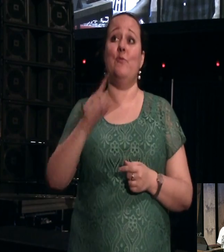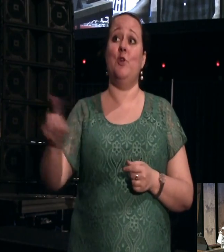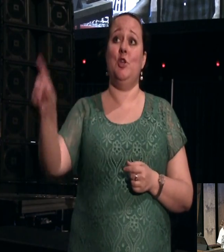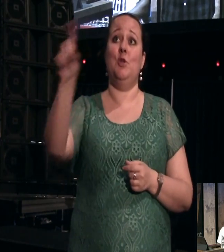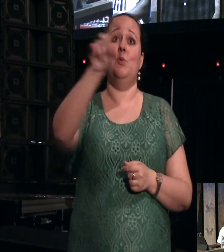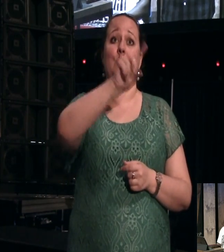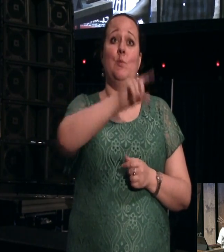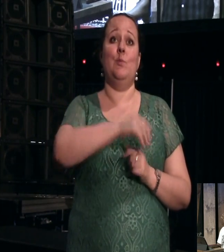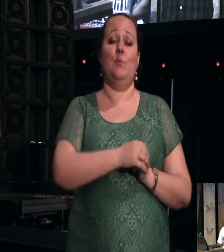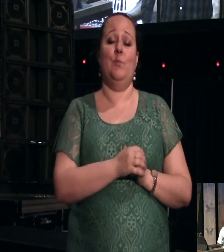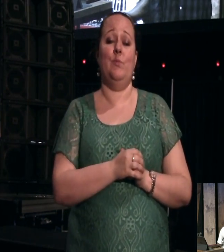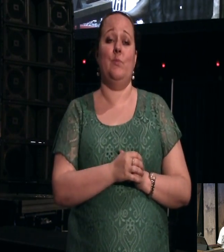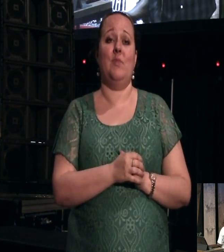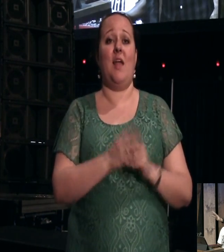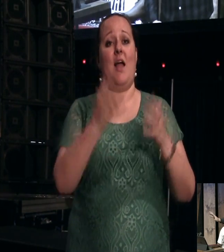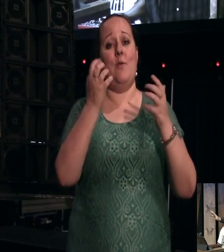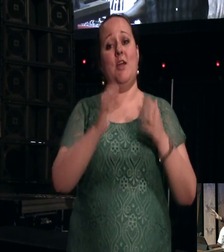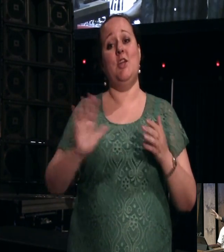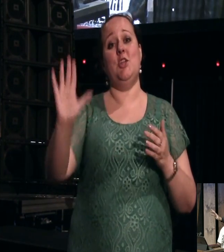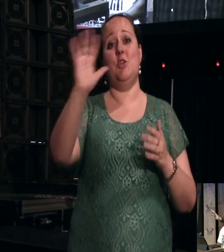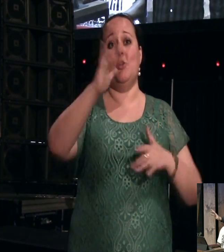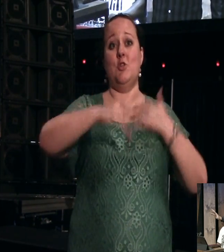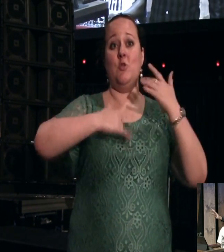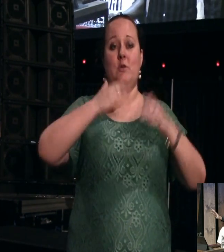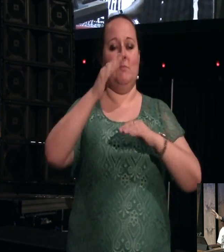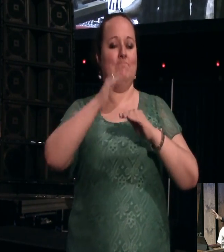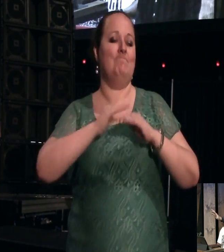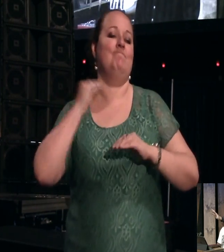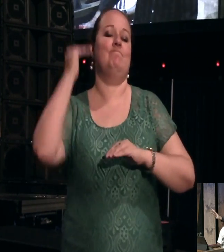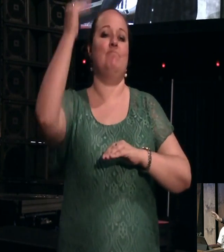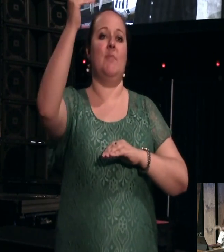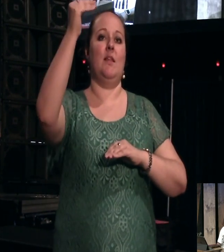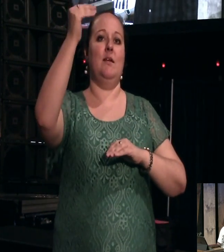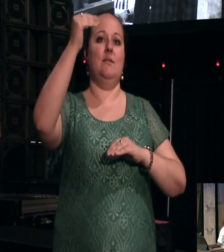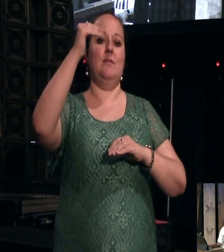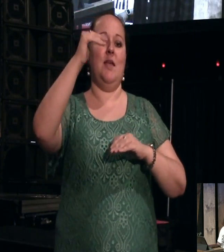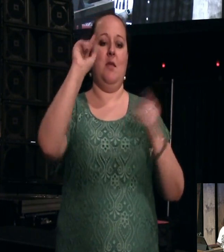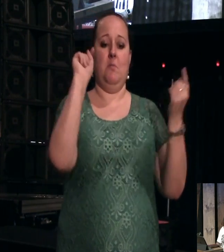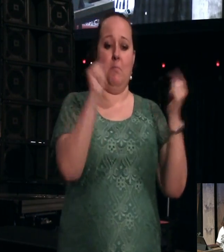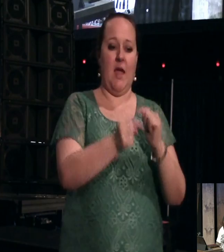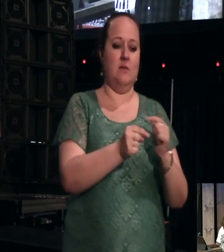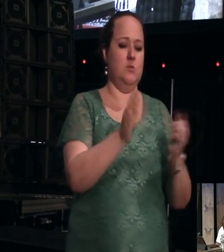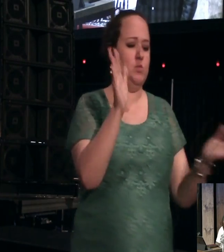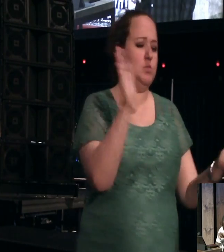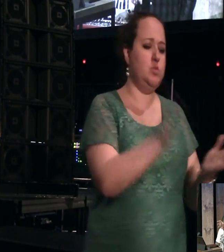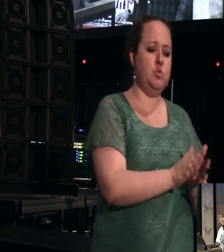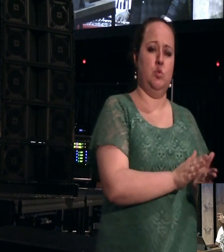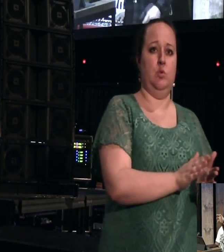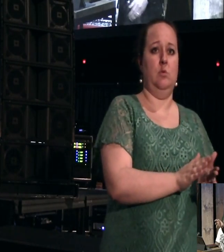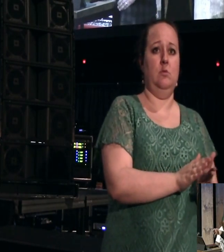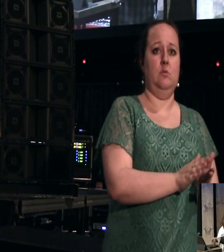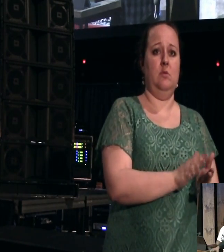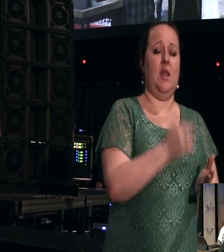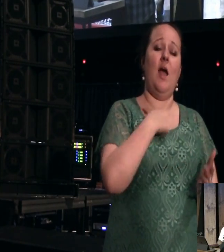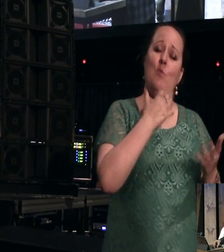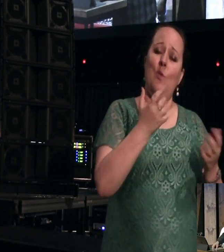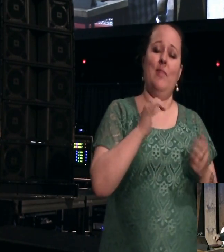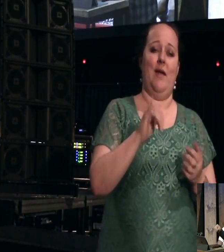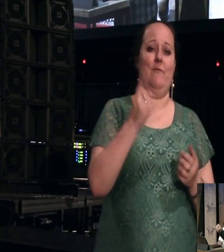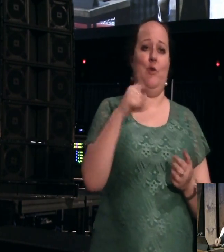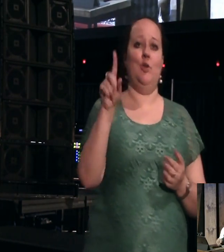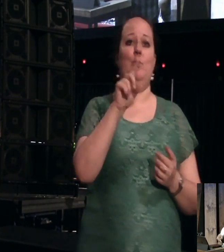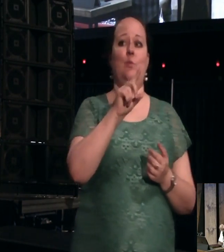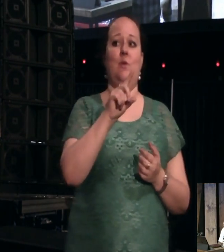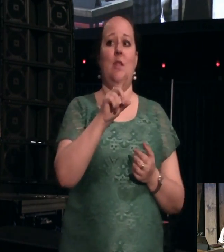I want the good life for you. I want your joy to be maximized. I want unnecessary pain